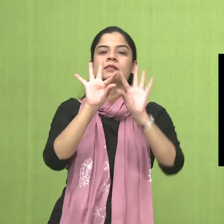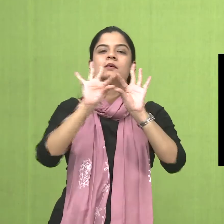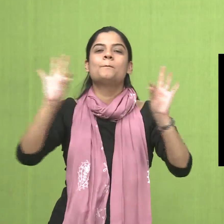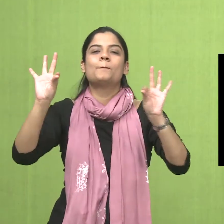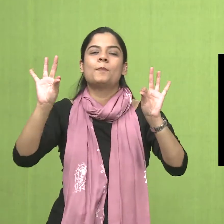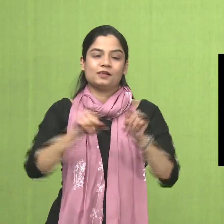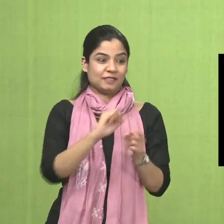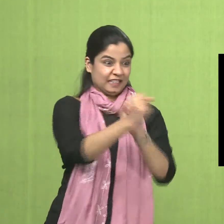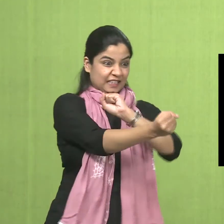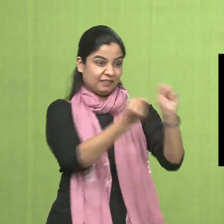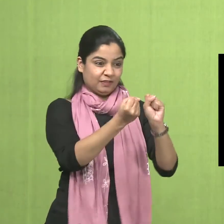in this chapter.